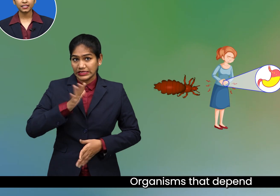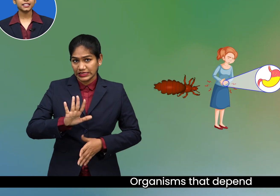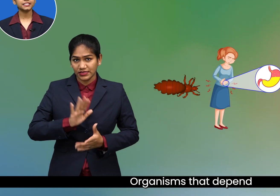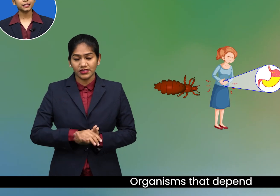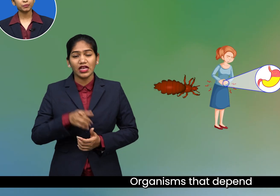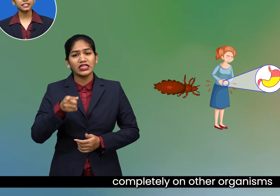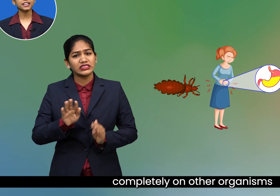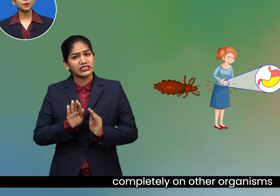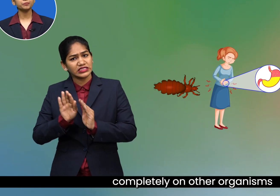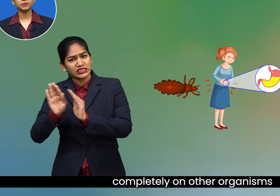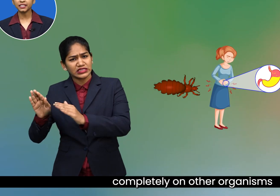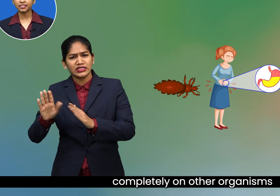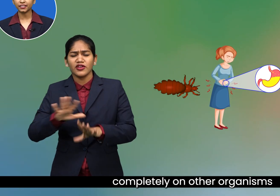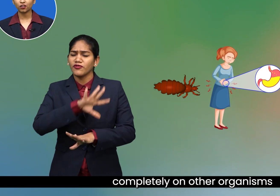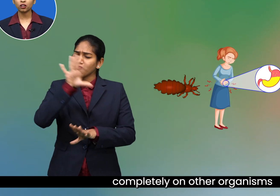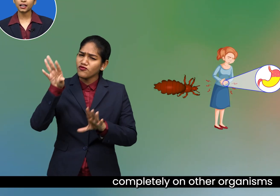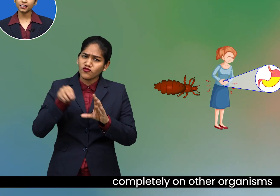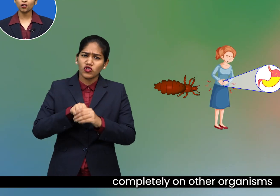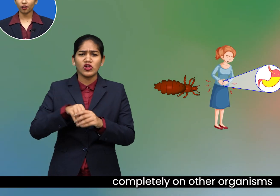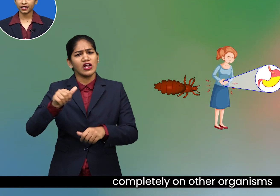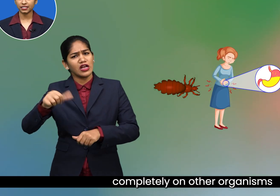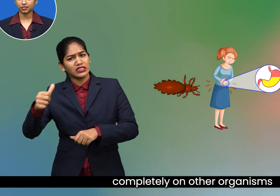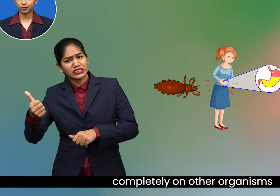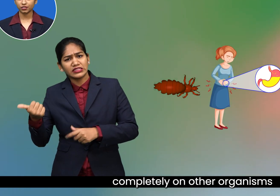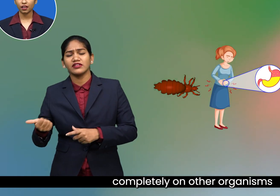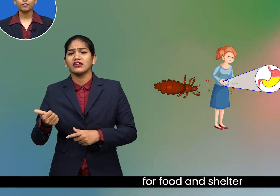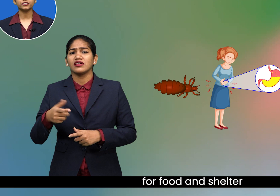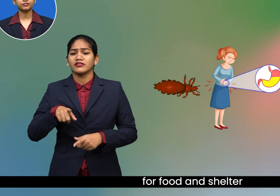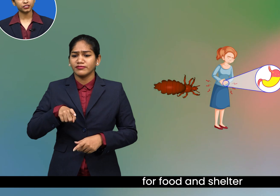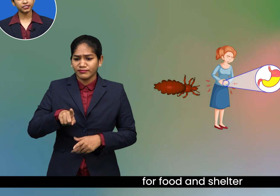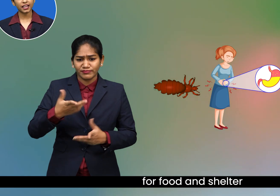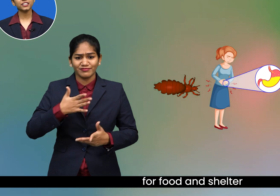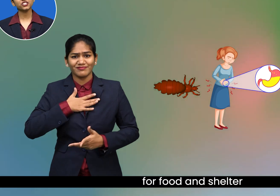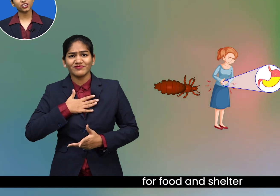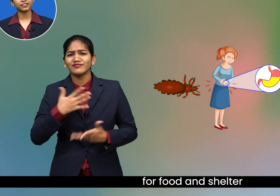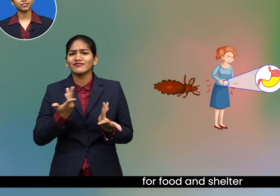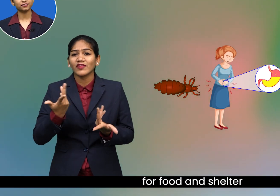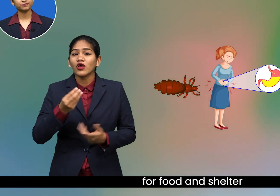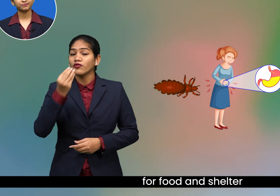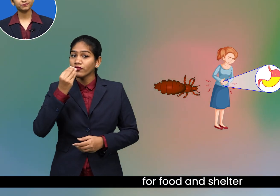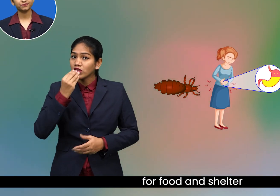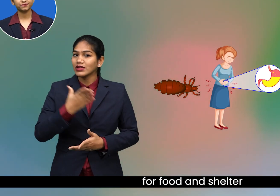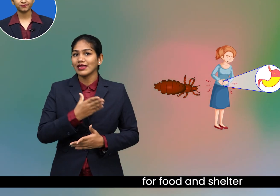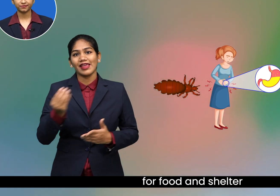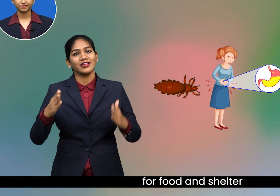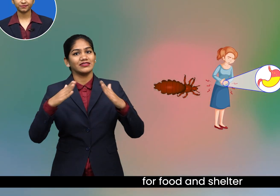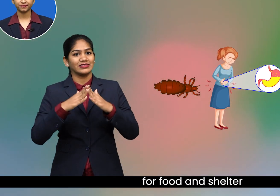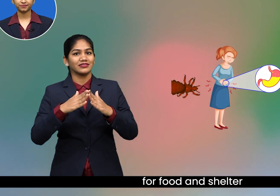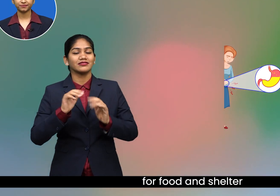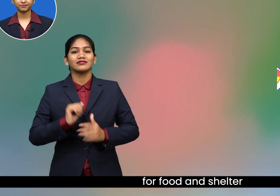organisms that depend completely on other organisms for food and shelter.